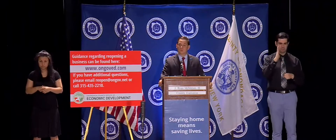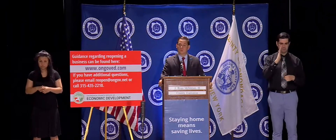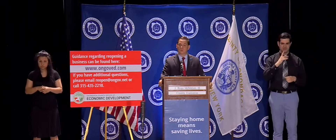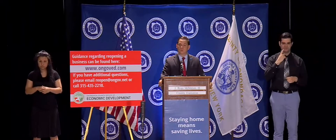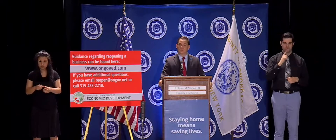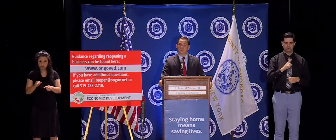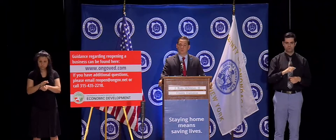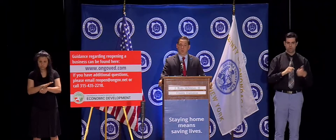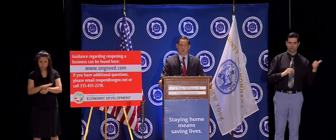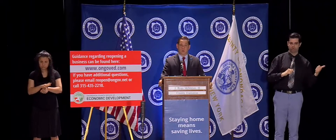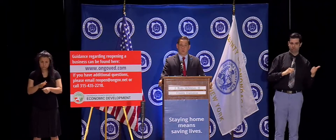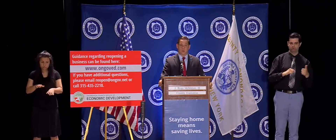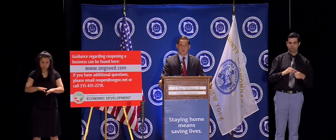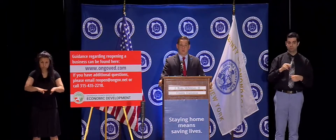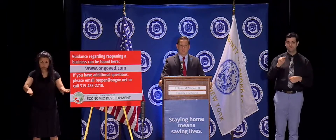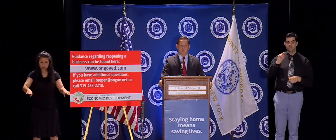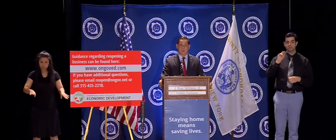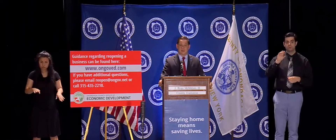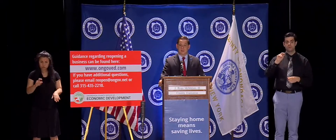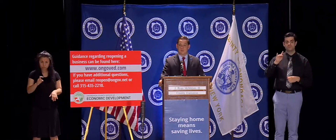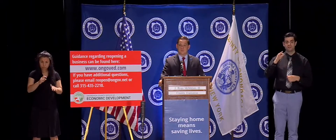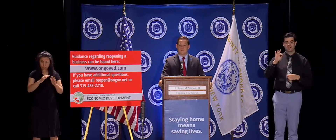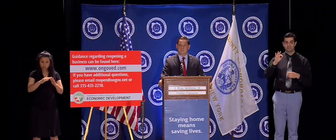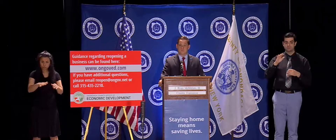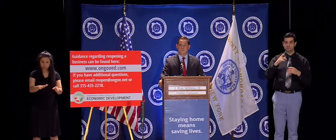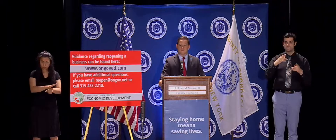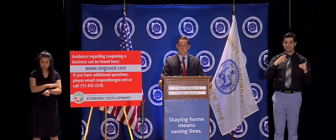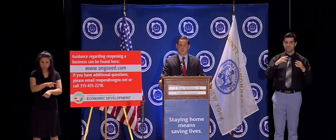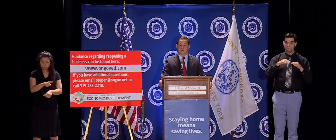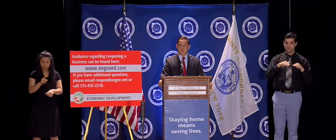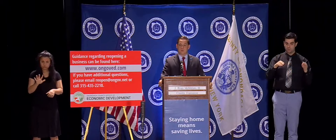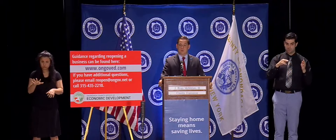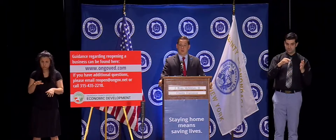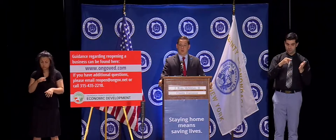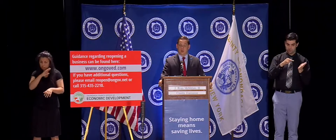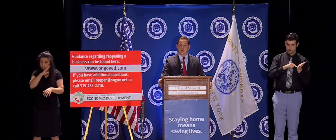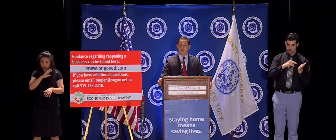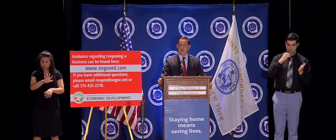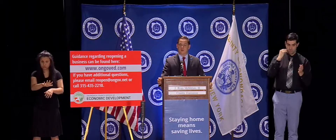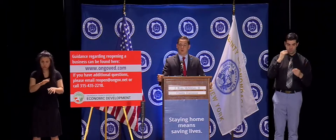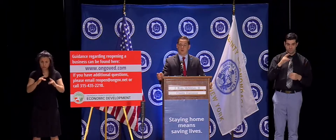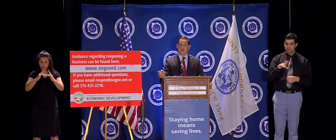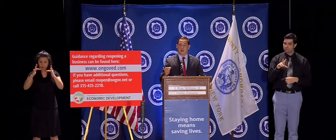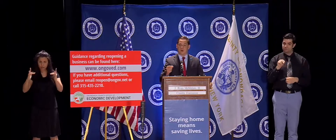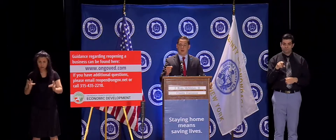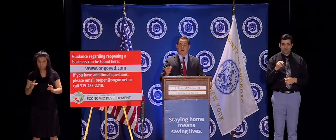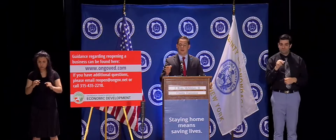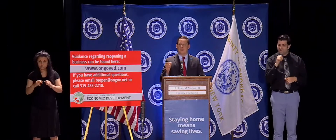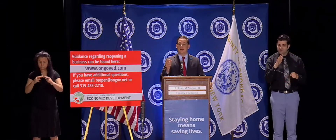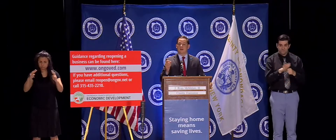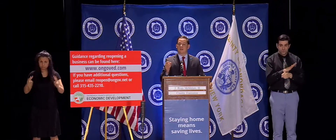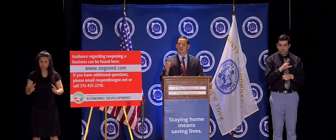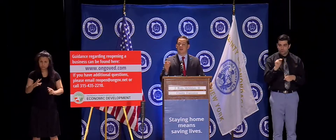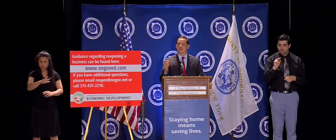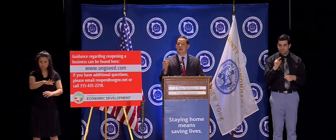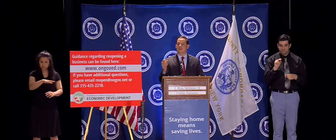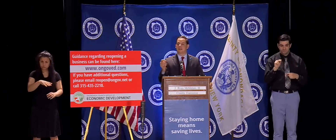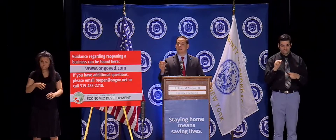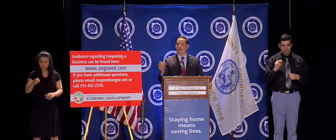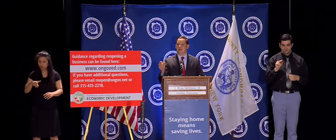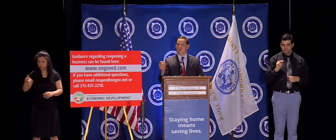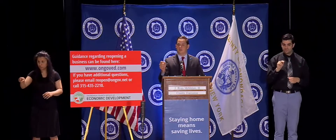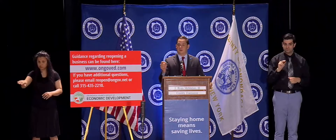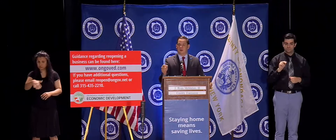filled? You can't No, there's capacity. Under the current executive order, they can't go back in until they